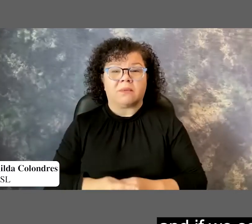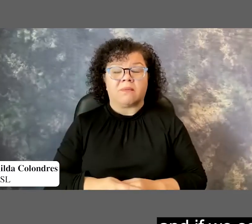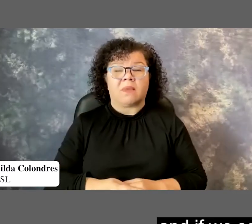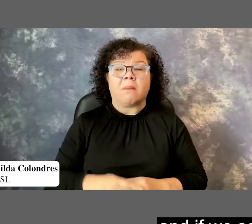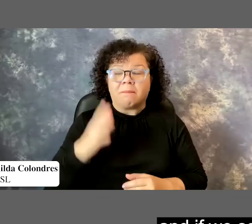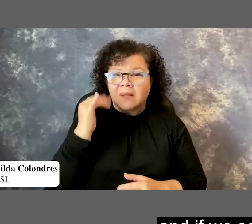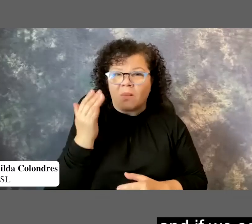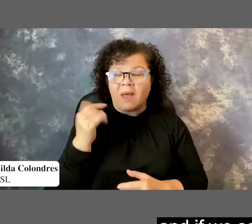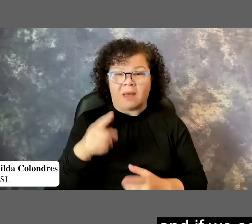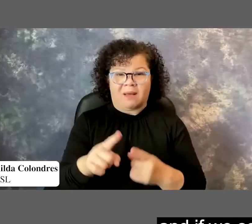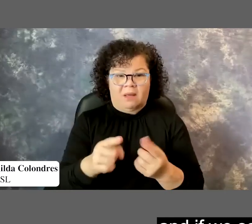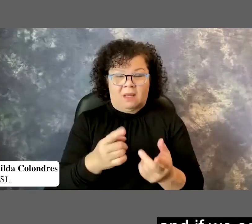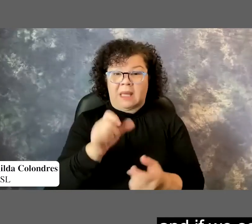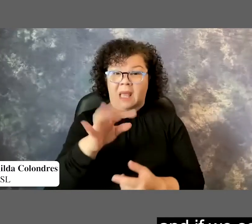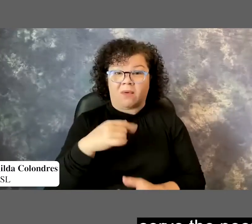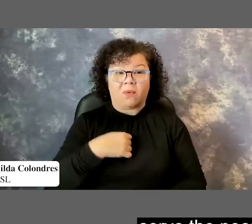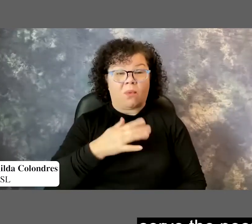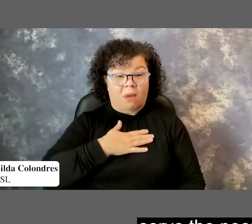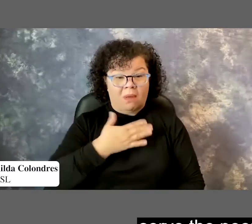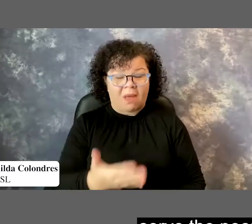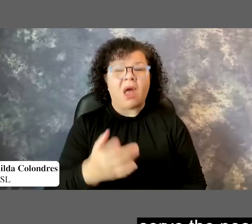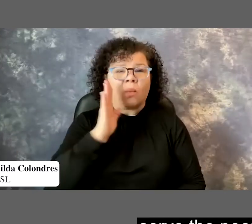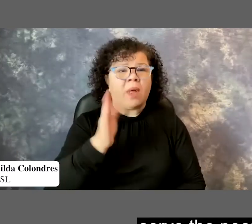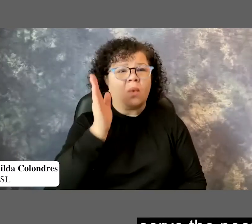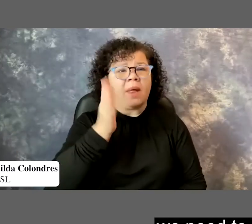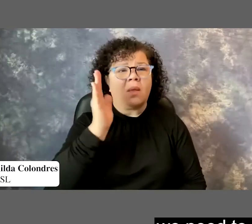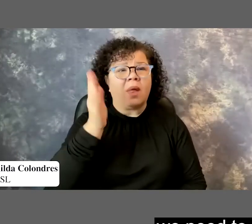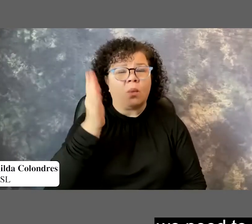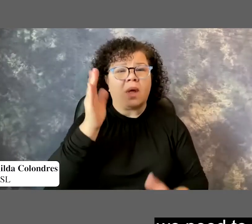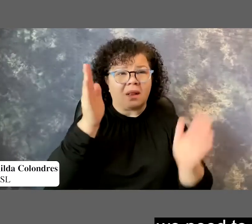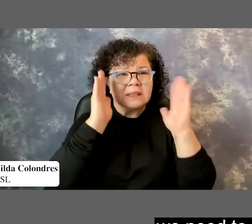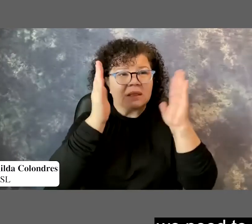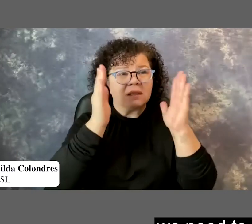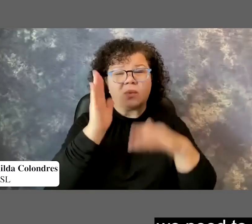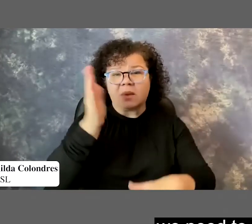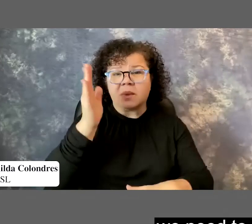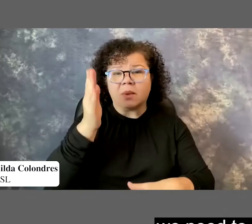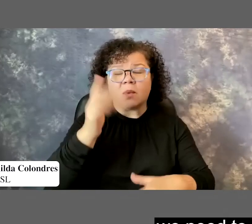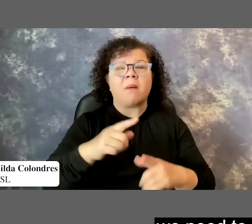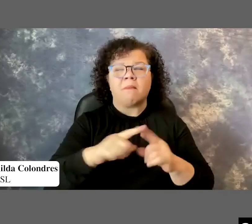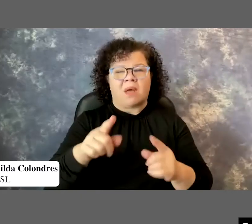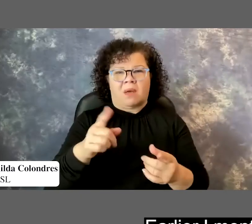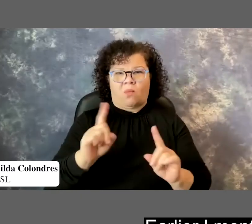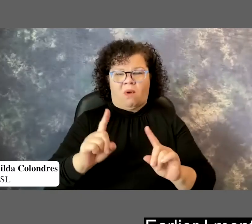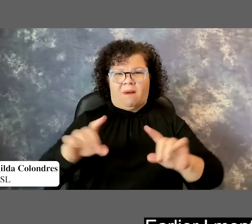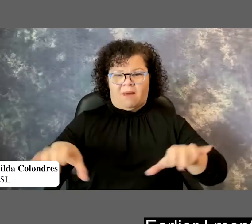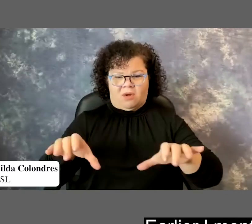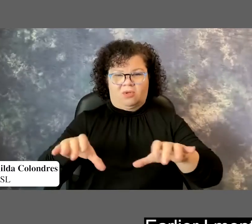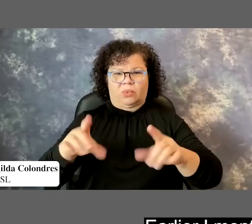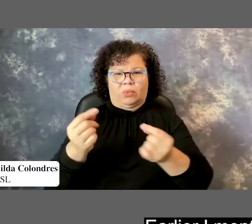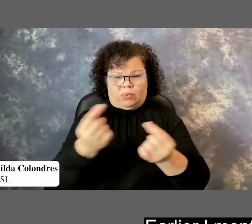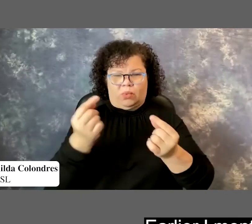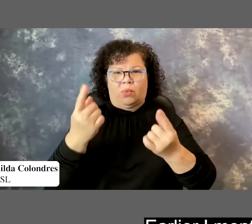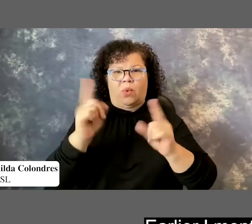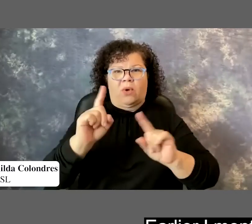people, and if we say we're going to serve the people most impacted, we need to show that by our actions. Earlier,